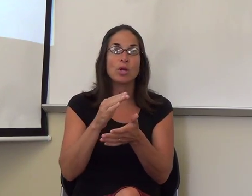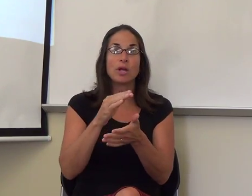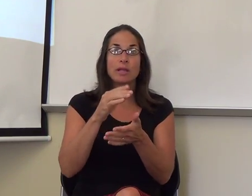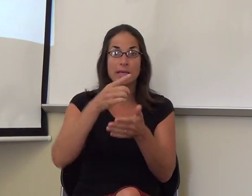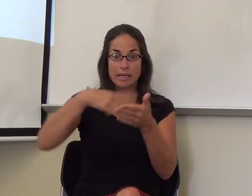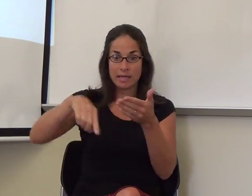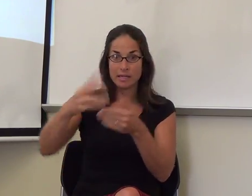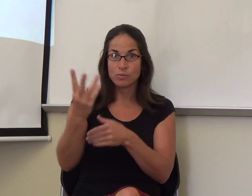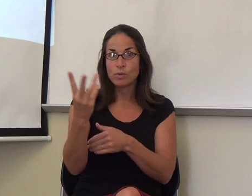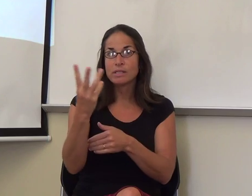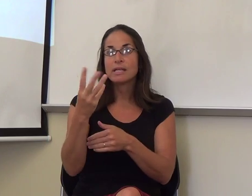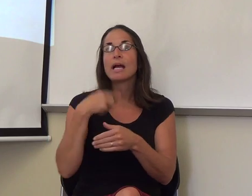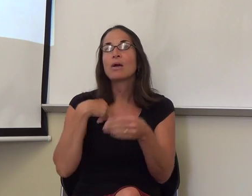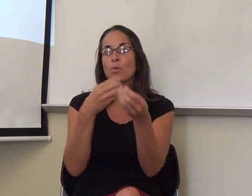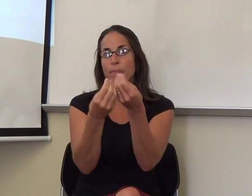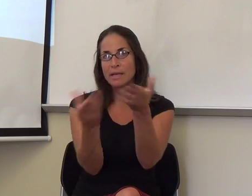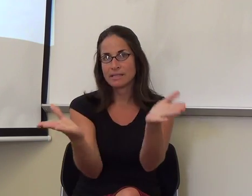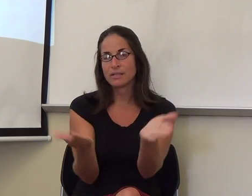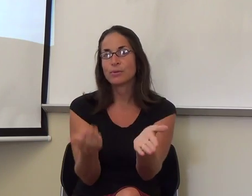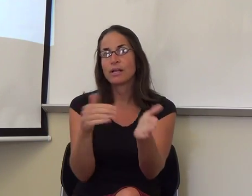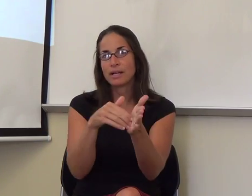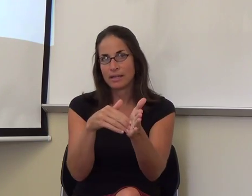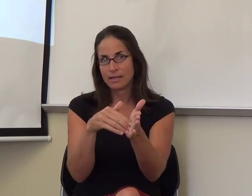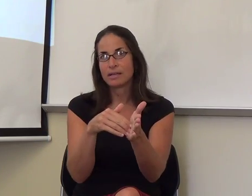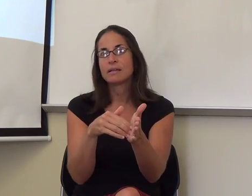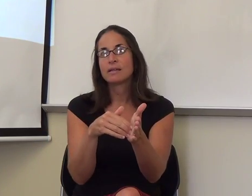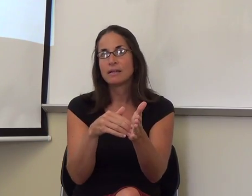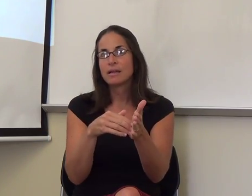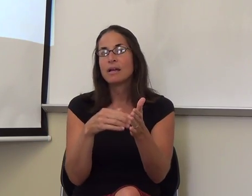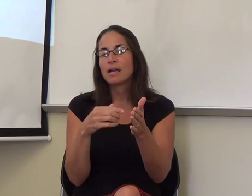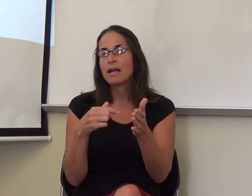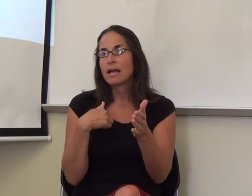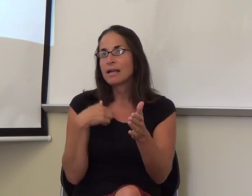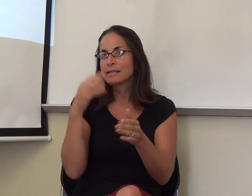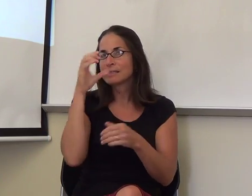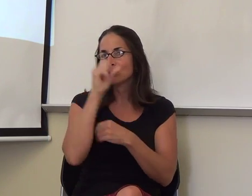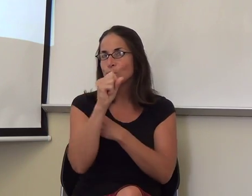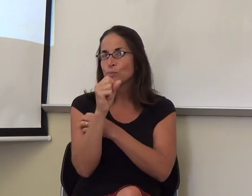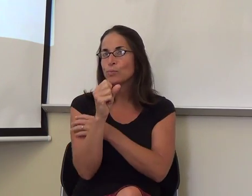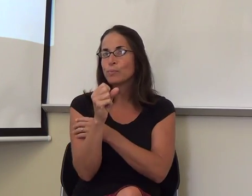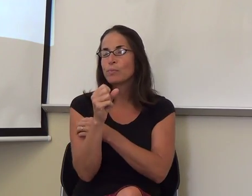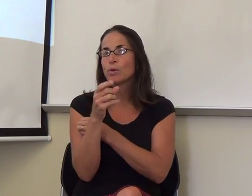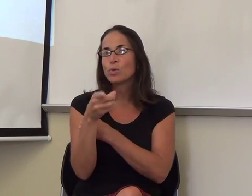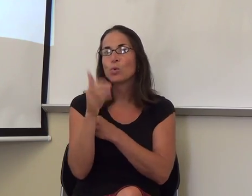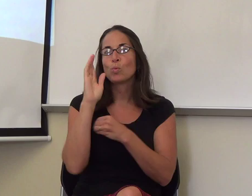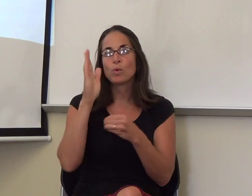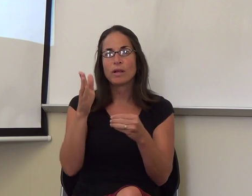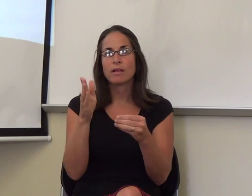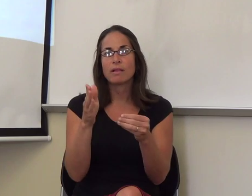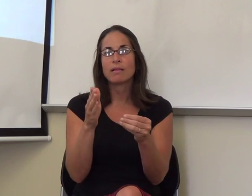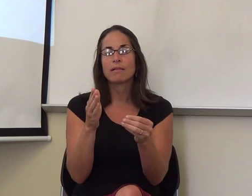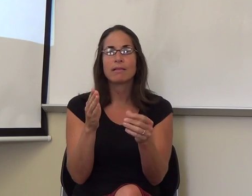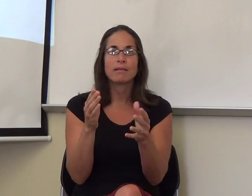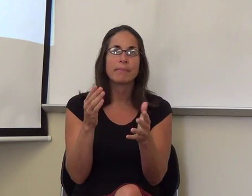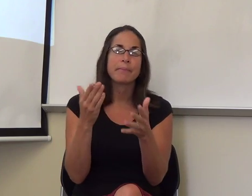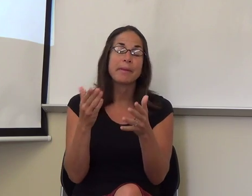Wednesday, I'm going to give it back to you. And most likely, you will have a chance, unless you did it perfectly the first